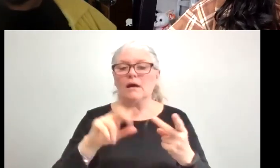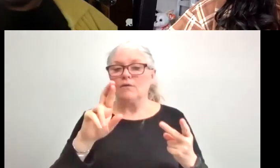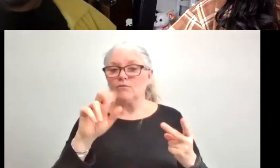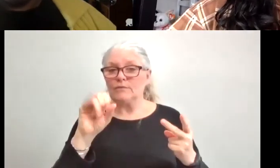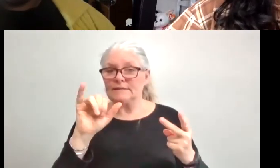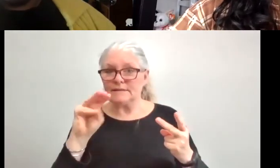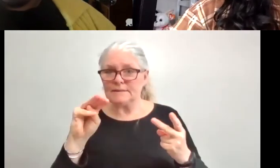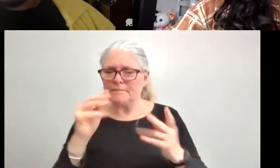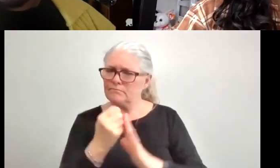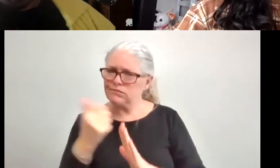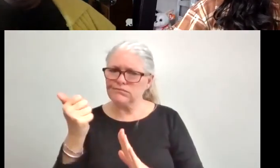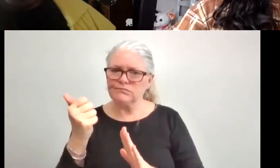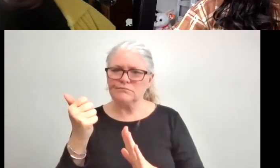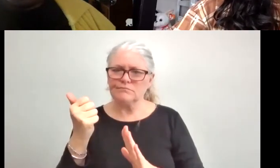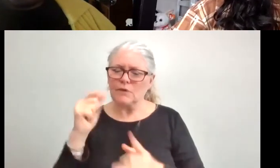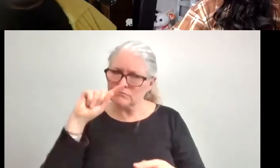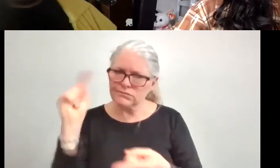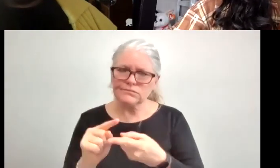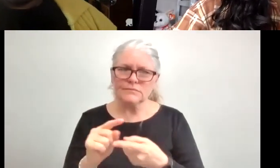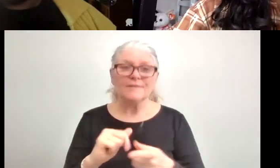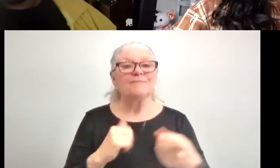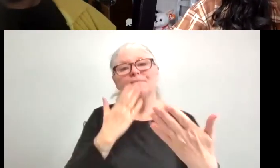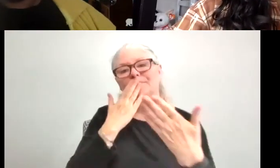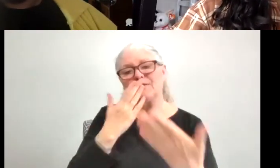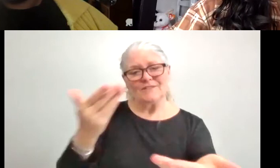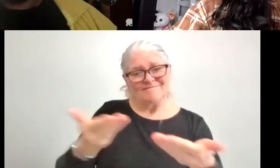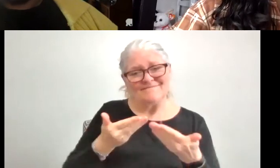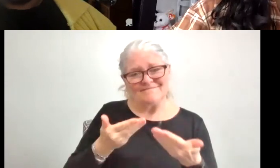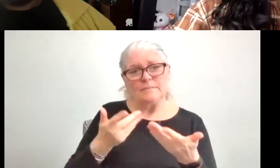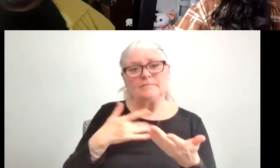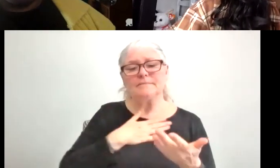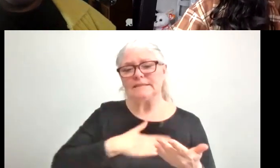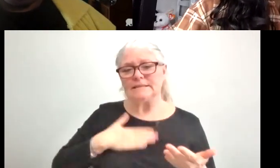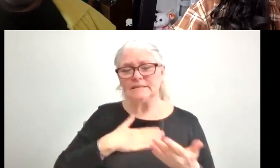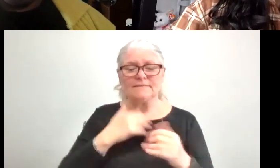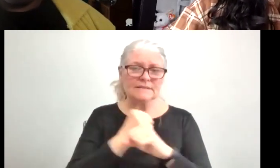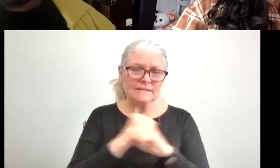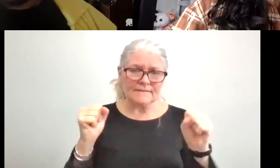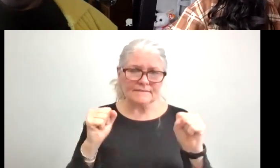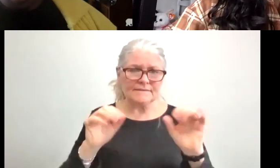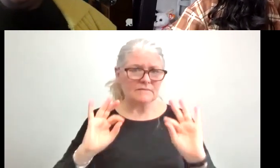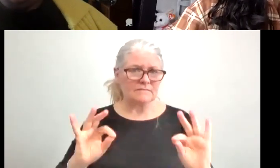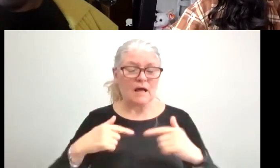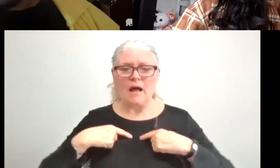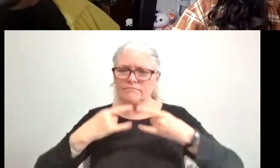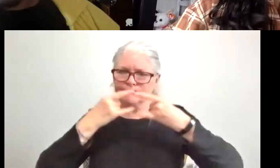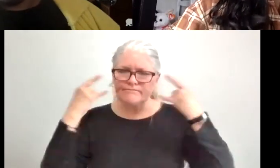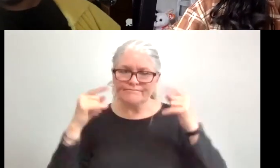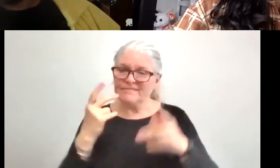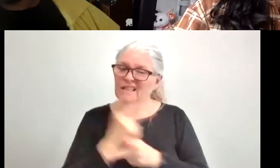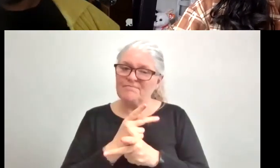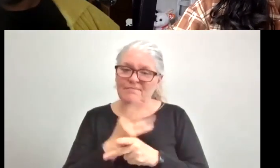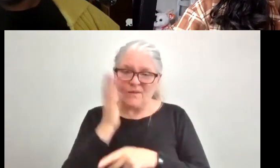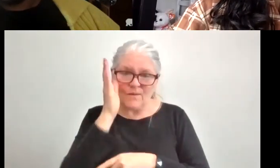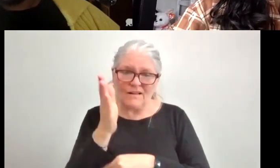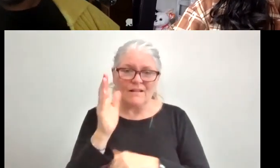Thank you all for having me. Have a very safe afternoon. Please, everybody, stay safe. I personally am staying masked. I hope you do too. Have a good